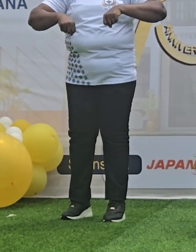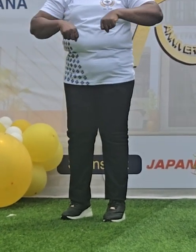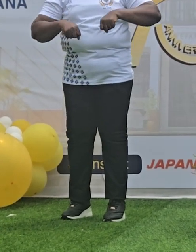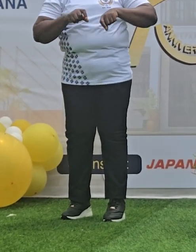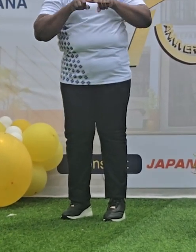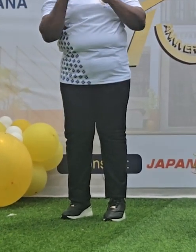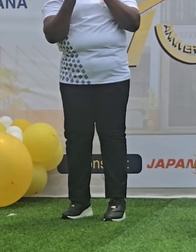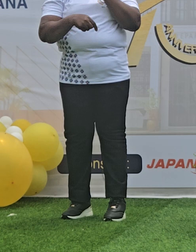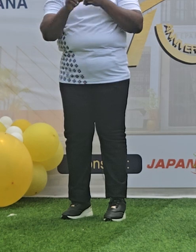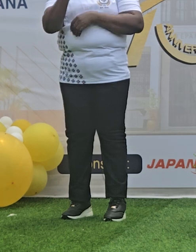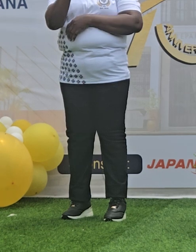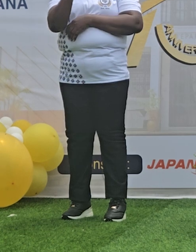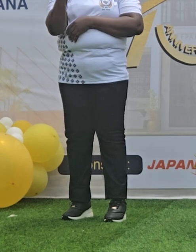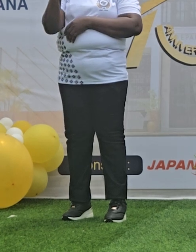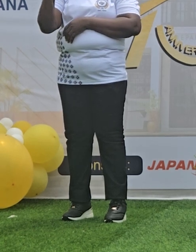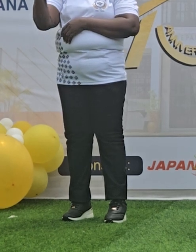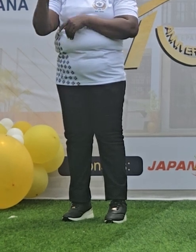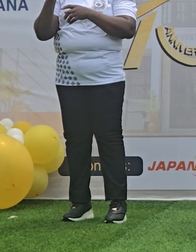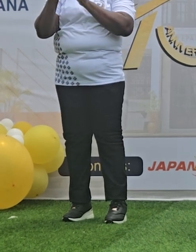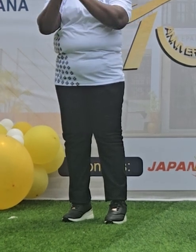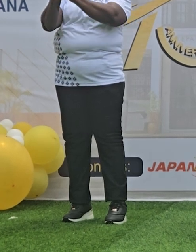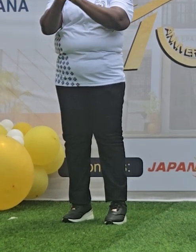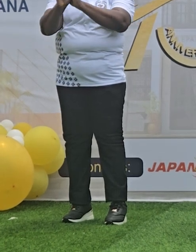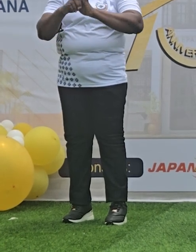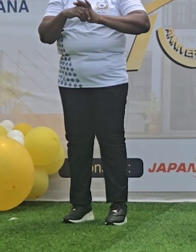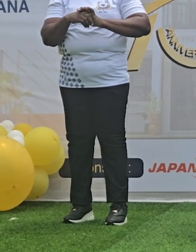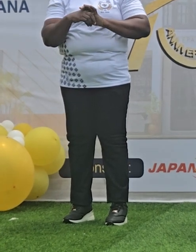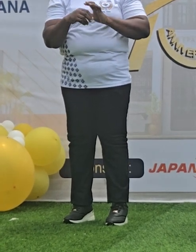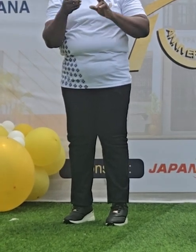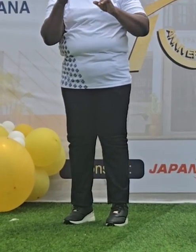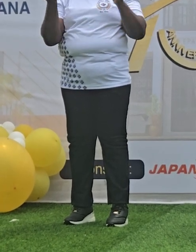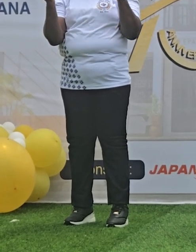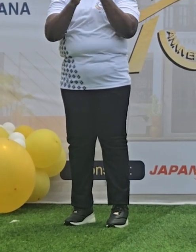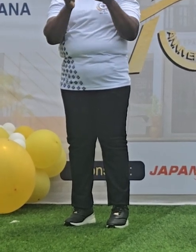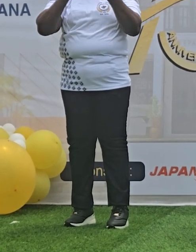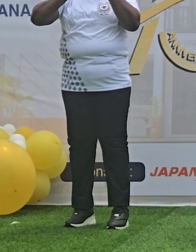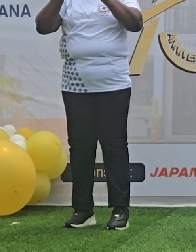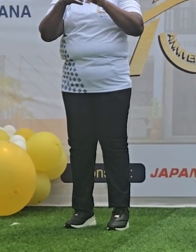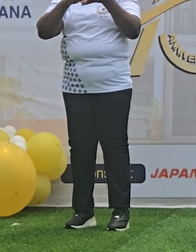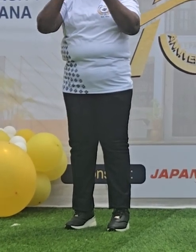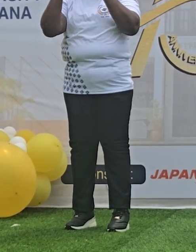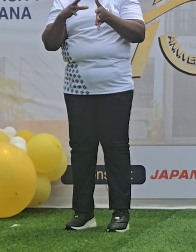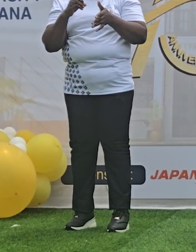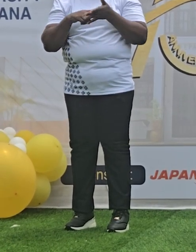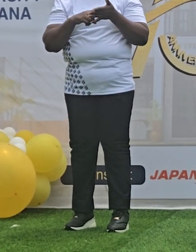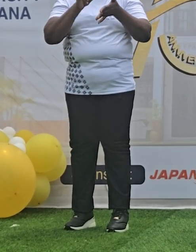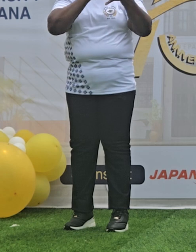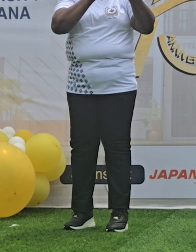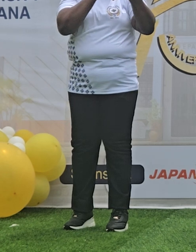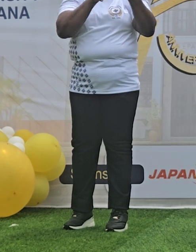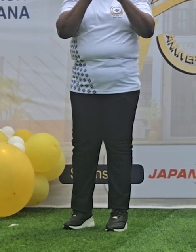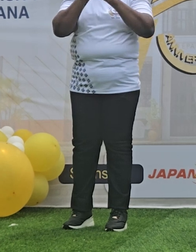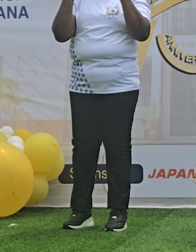In 1990, for example, the total number of students reading sociology stood